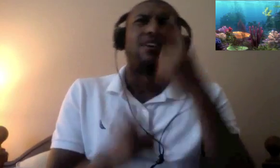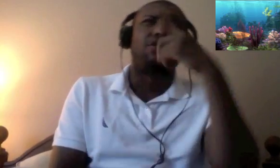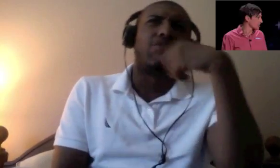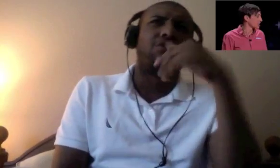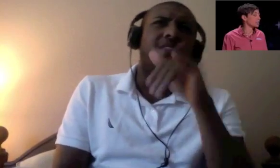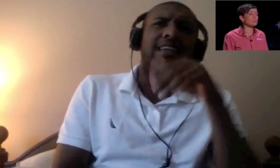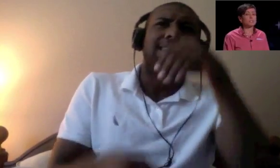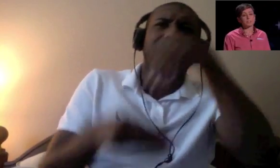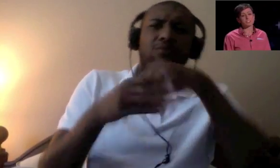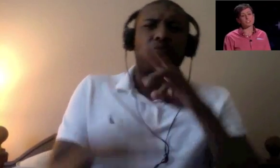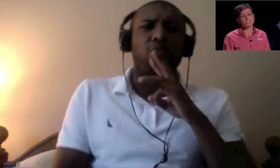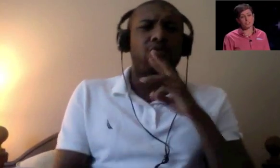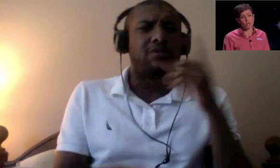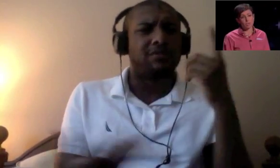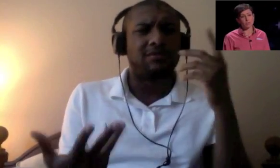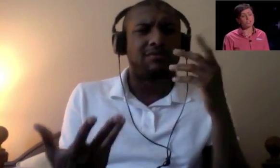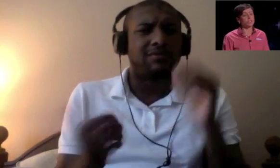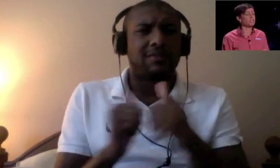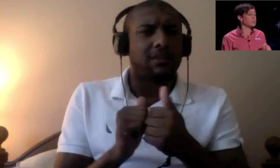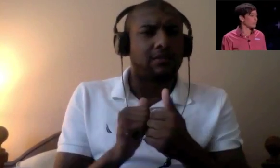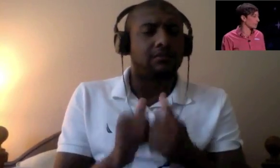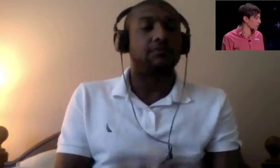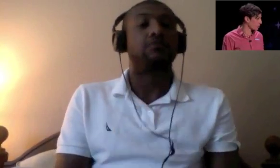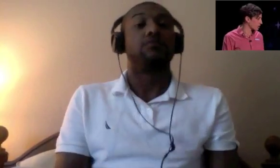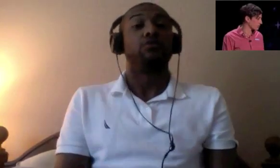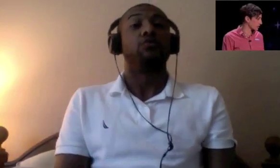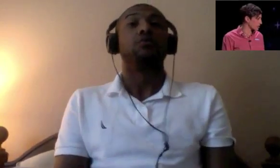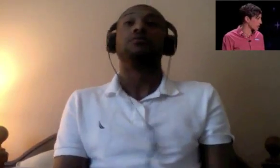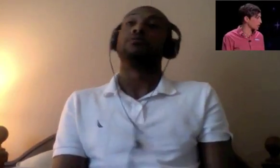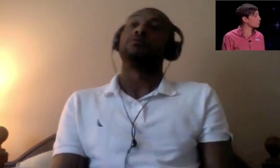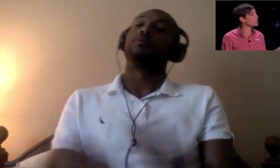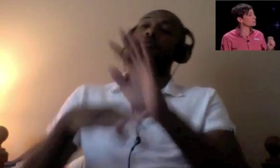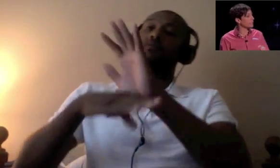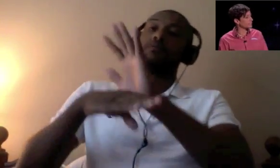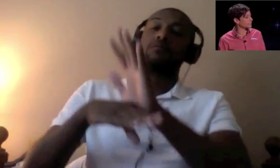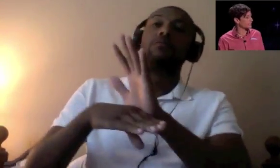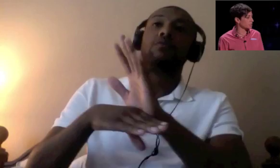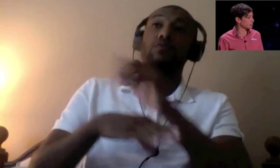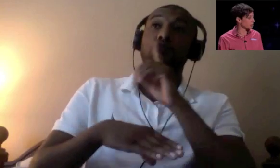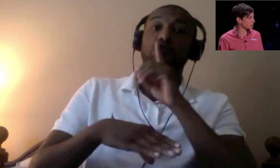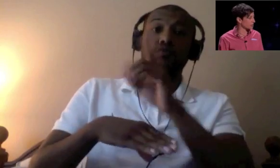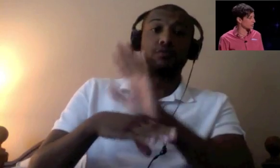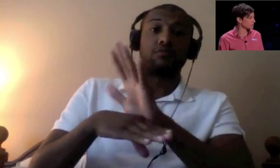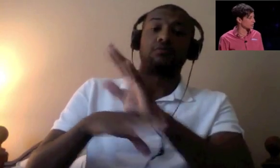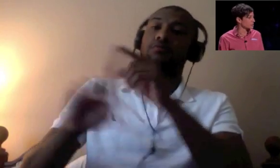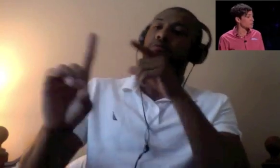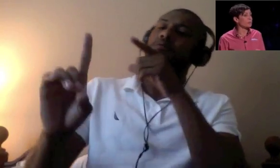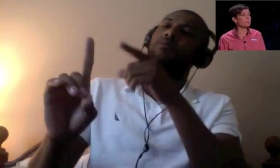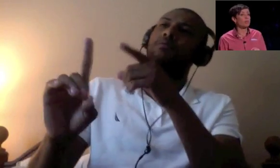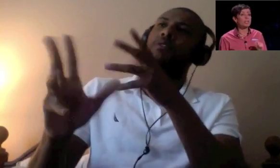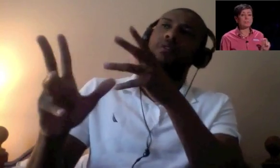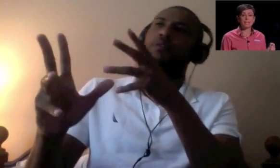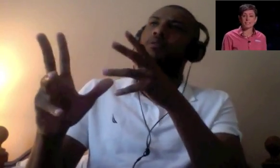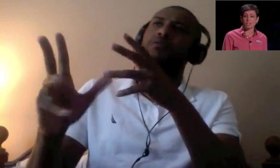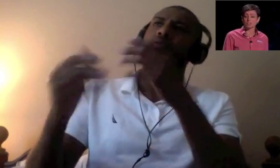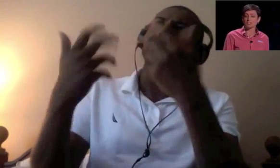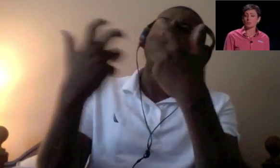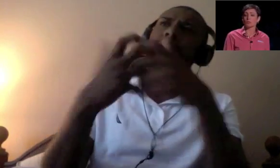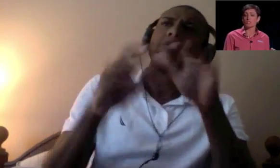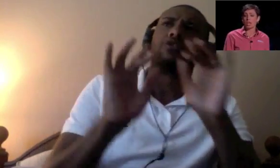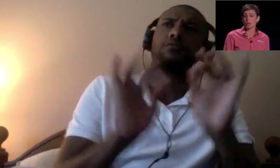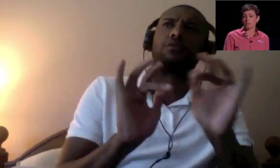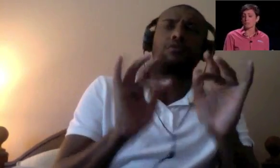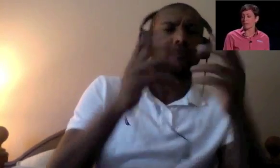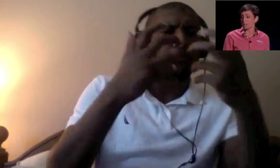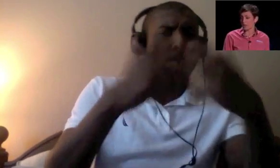underwater? In early research and development, we took a clip of underwater footage and recreated it in the computer. Then we broke it back down to